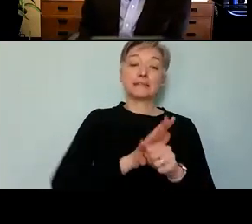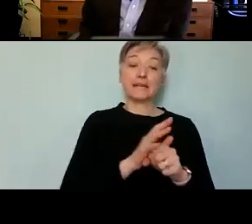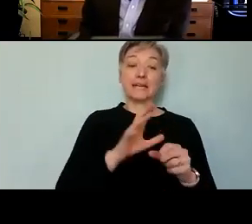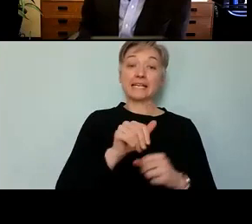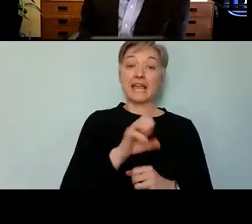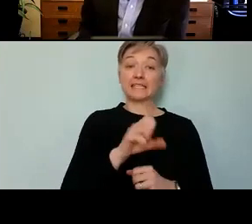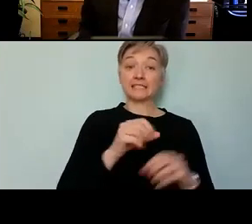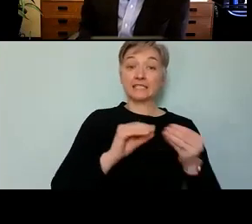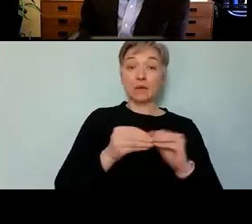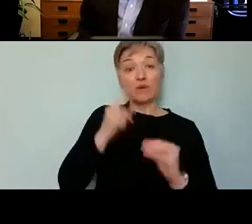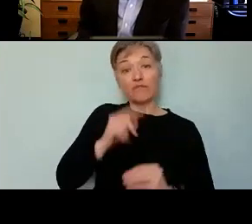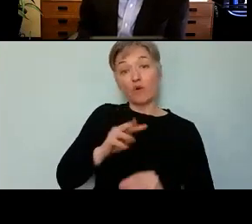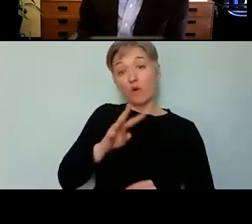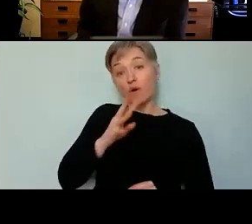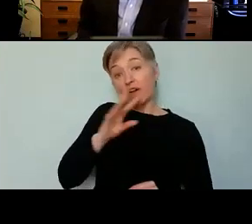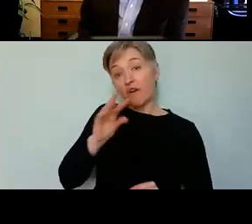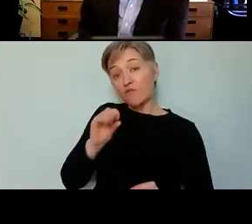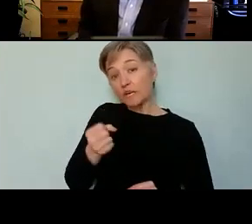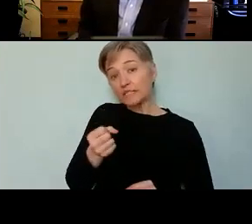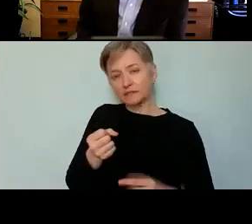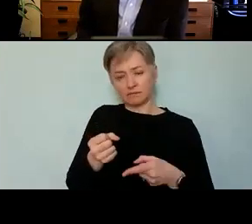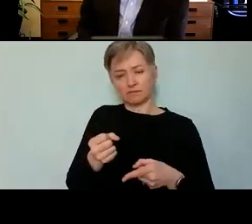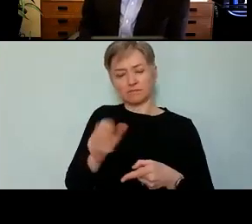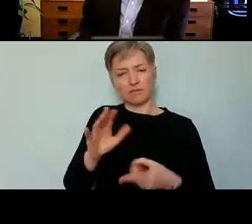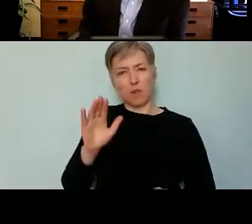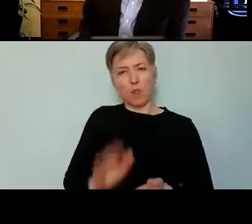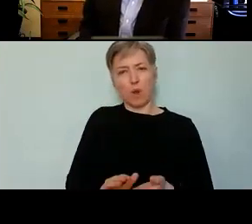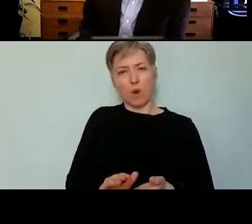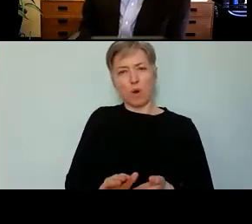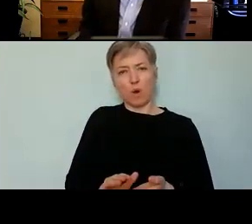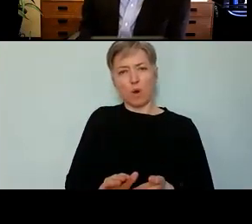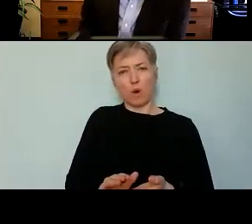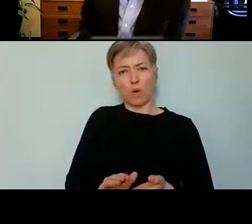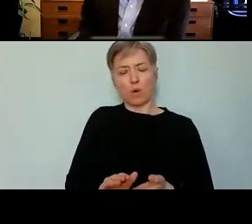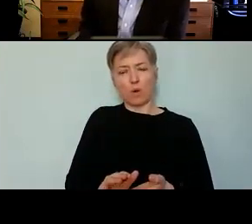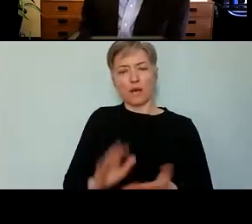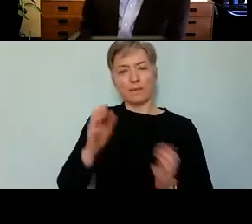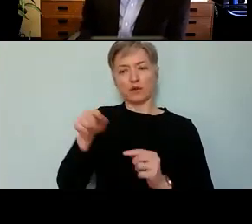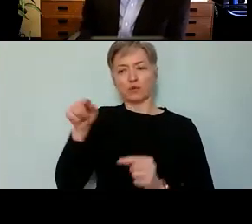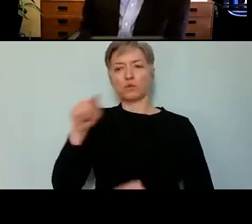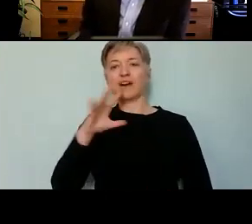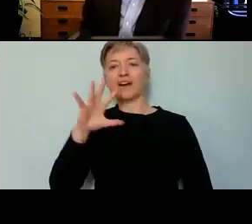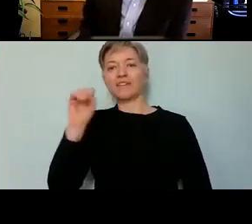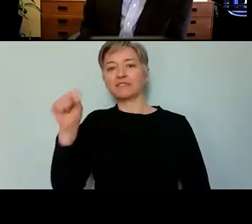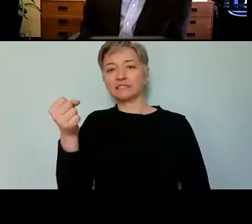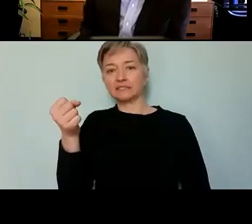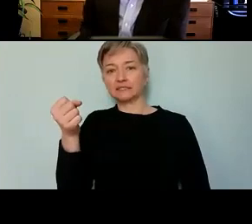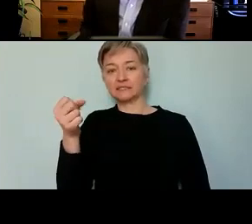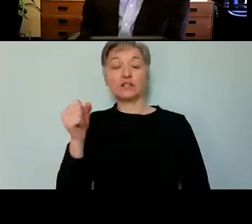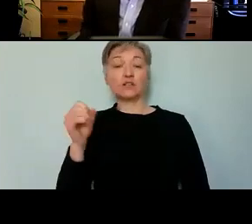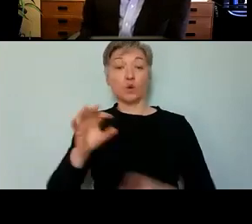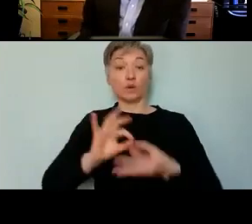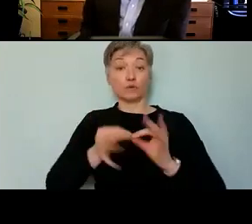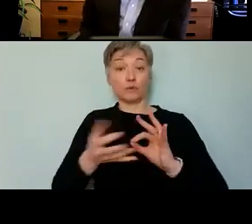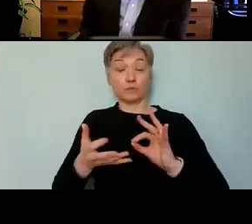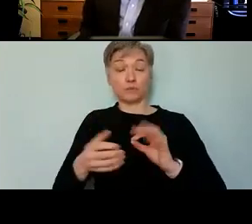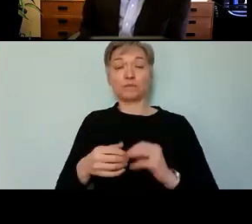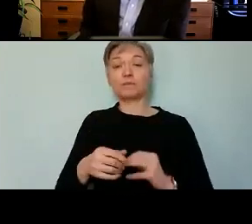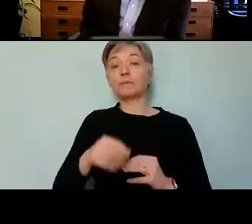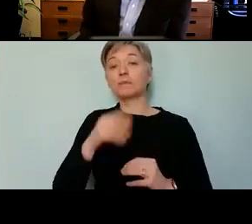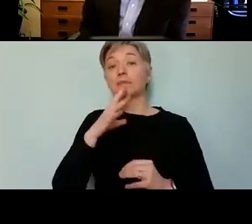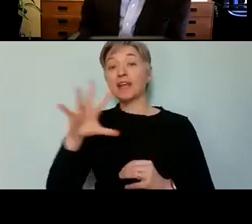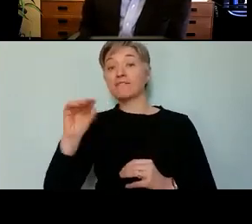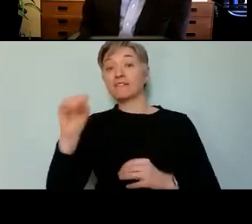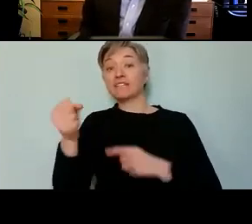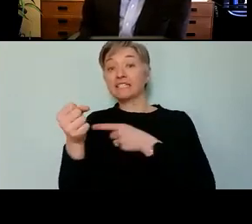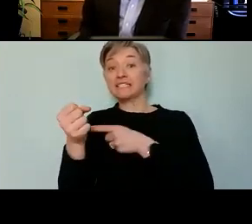is relatively low compared to the group of people in their 50s. And so the way we interpret that is that the 50-year-olds are generally